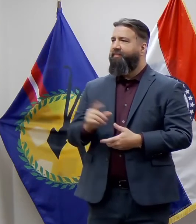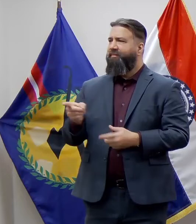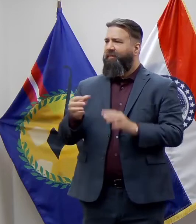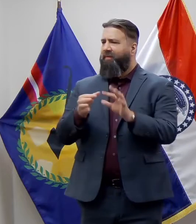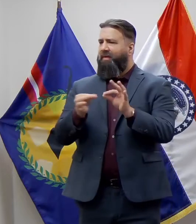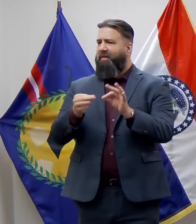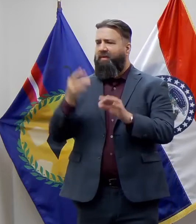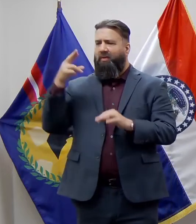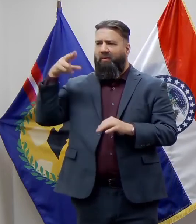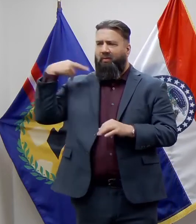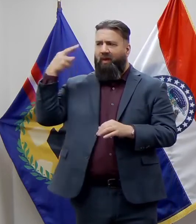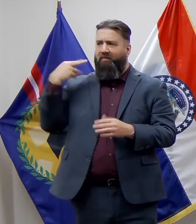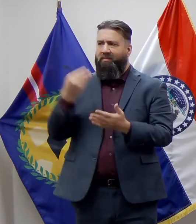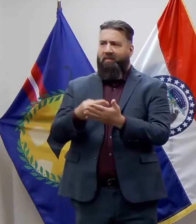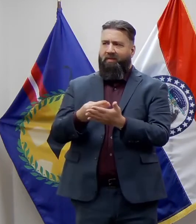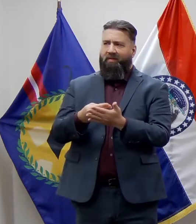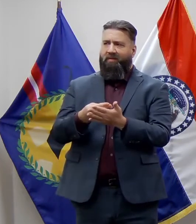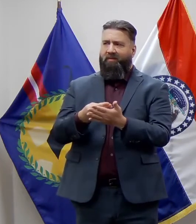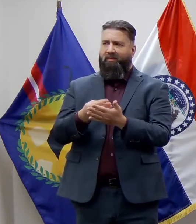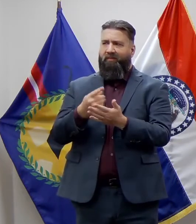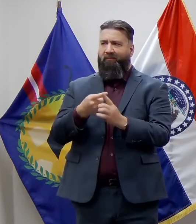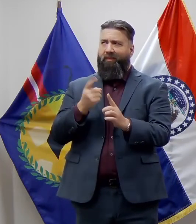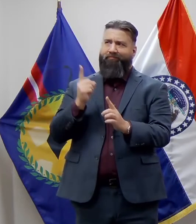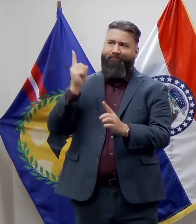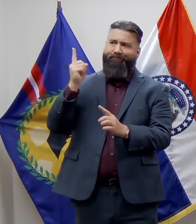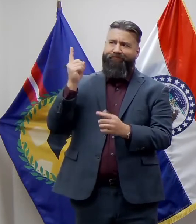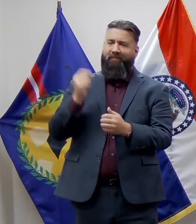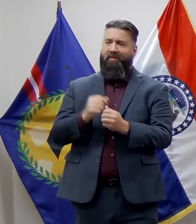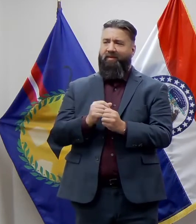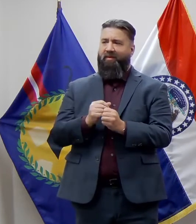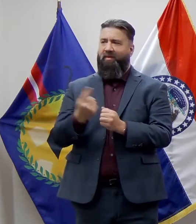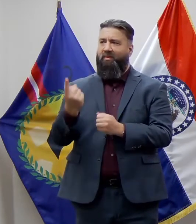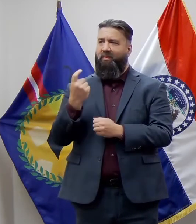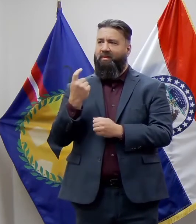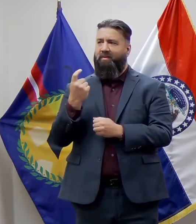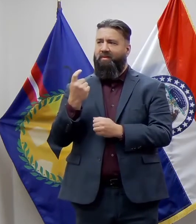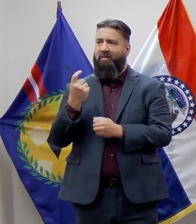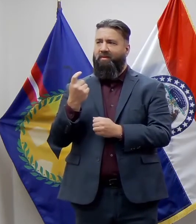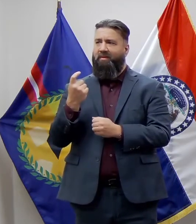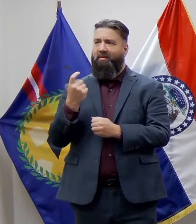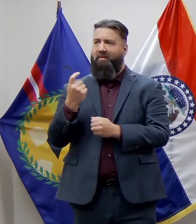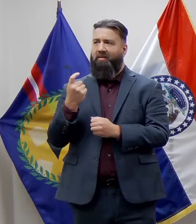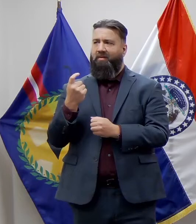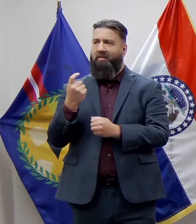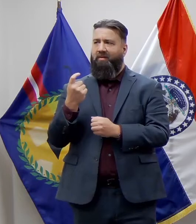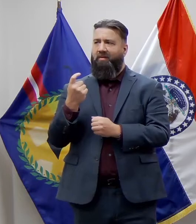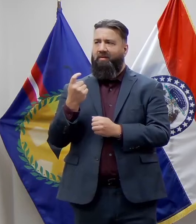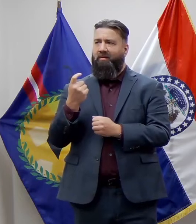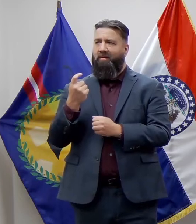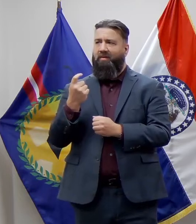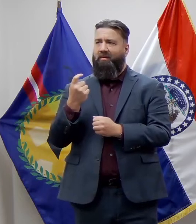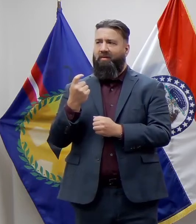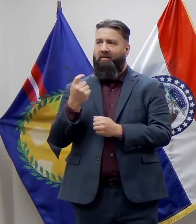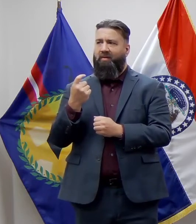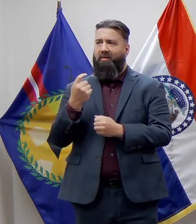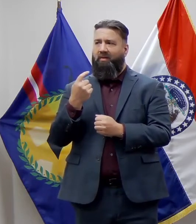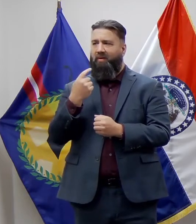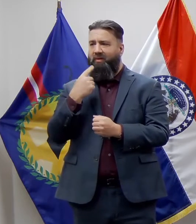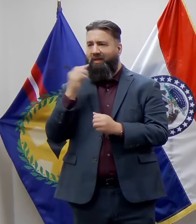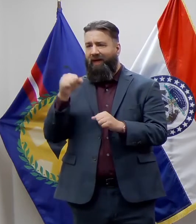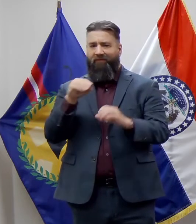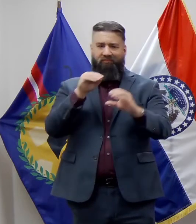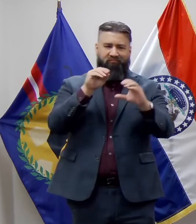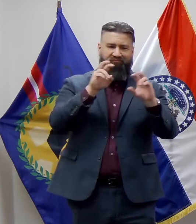settlement coming from up above. The question is, are you able to speak to where it's being kept, if it's losing money or if it's